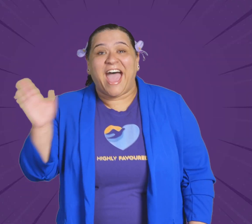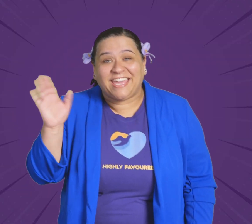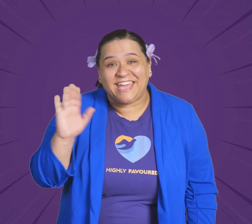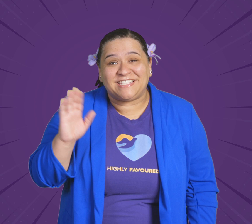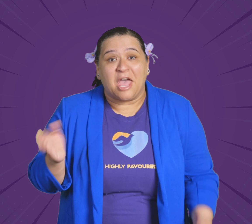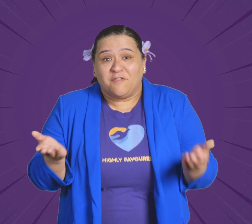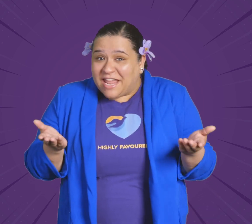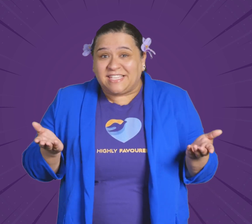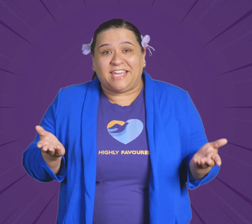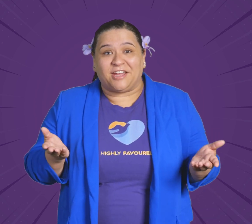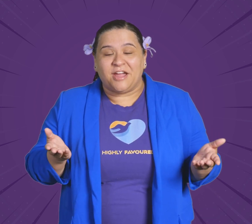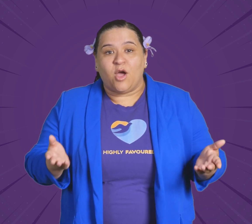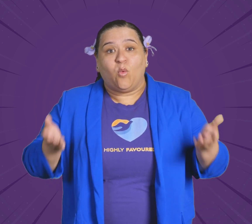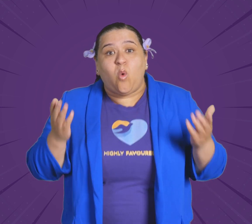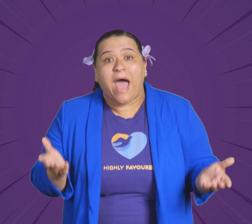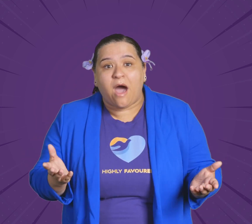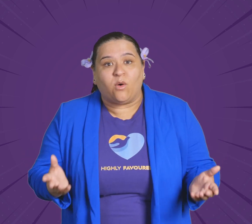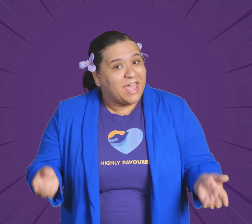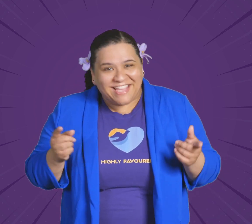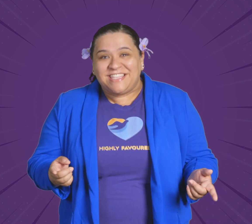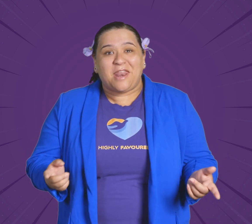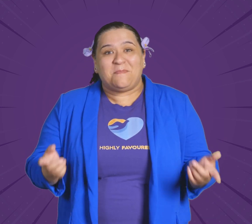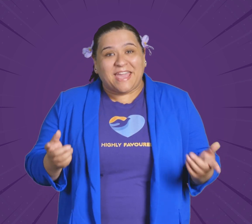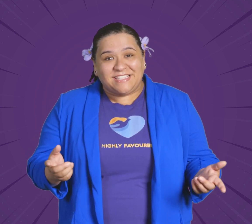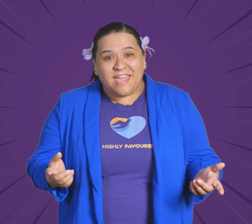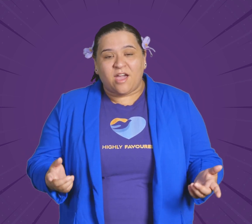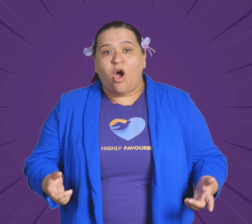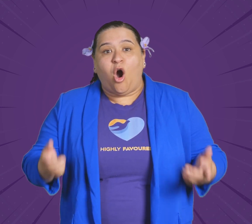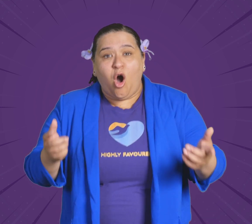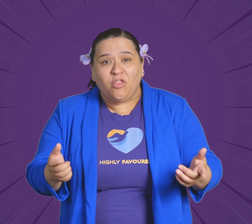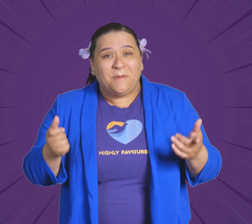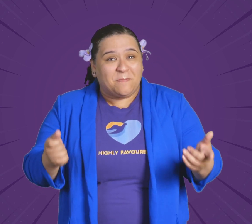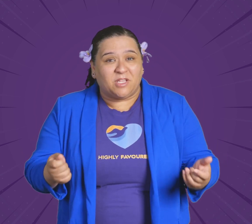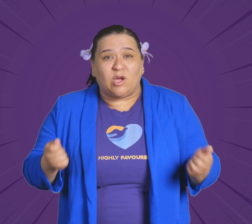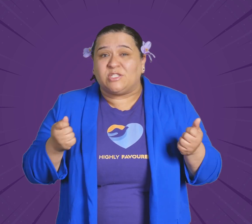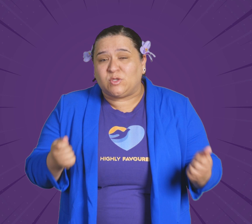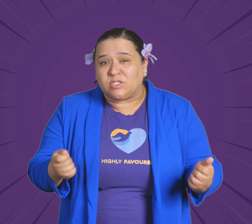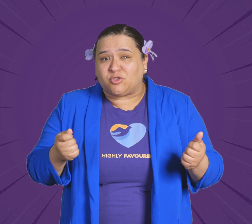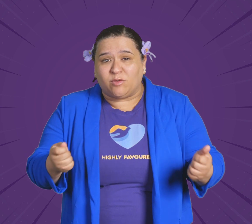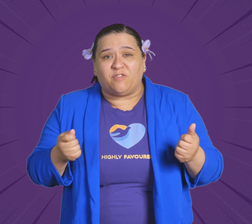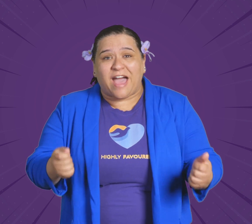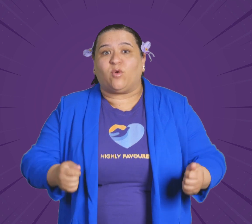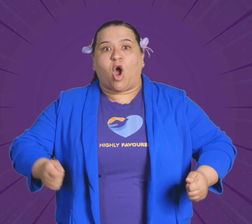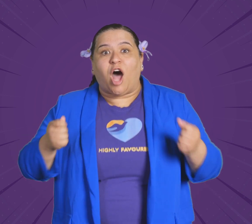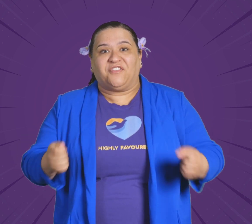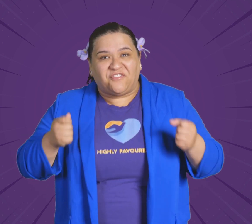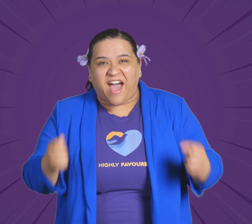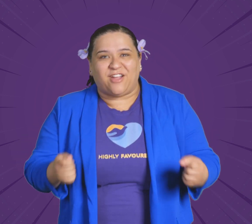Hi kids, Vanessa here. Wow, isn't that amazing? All the people in the Azusa Street Revival were on fire for